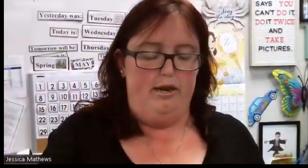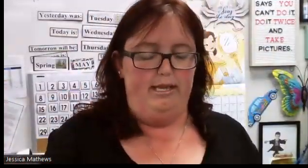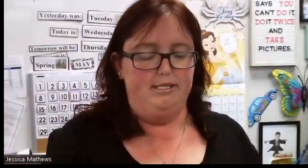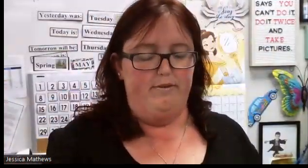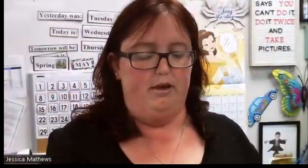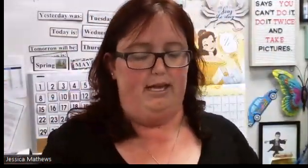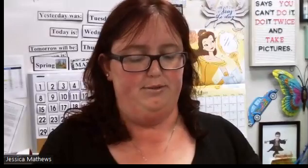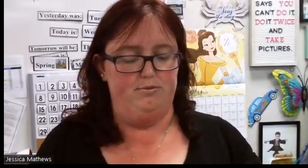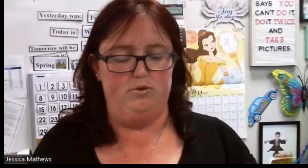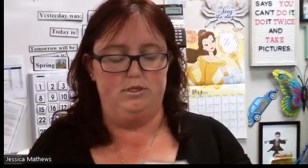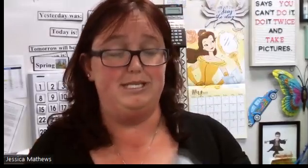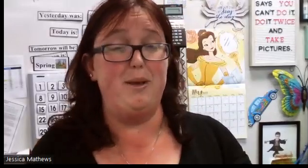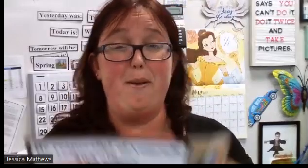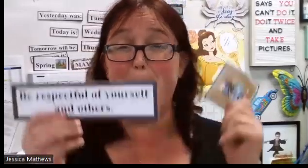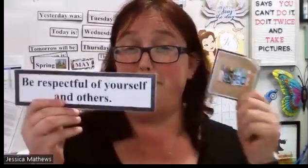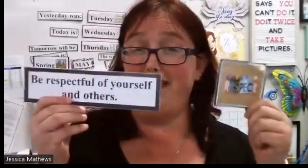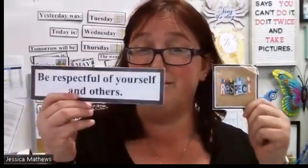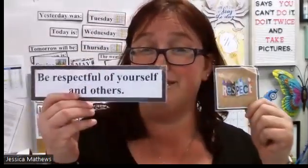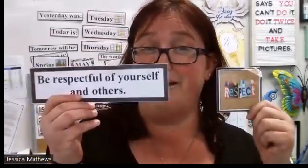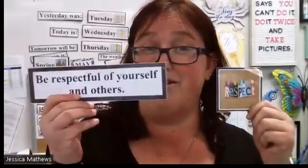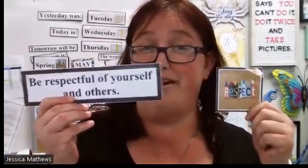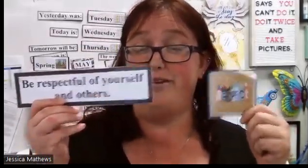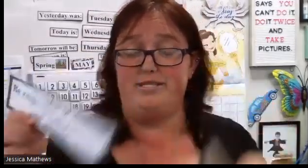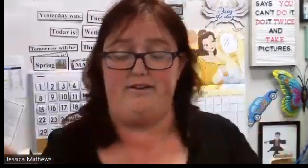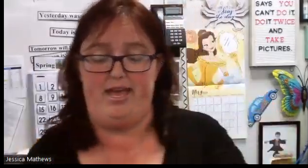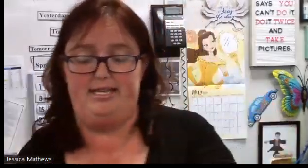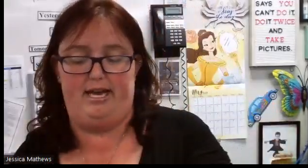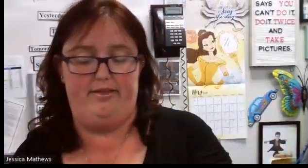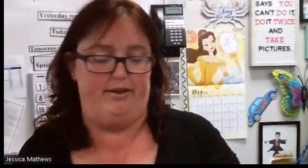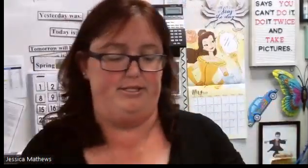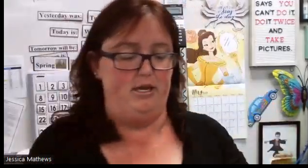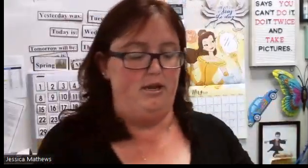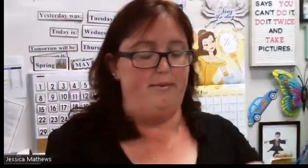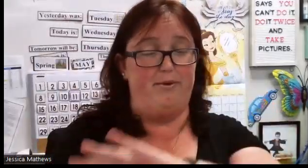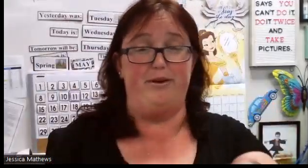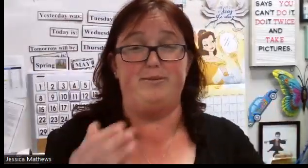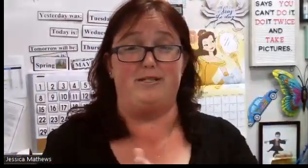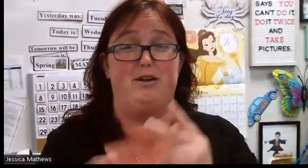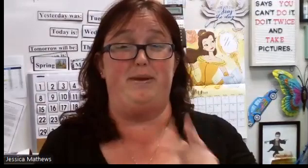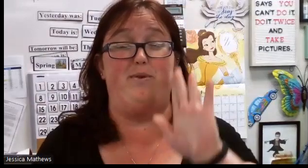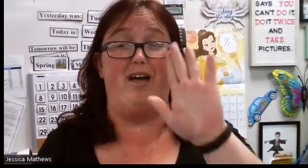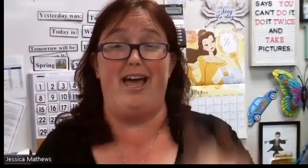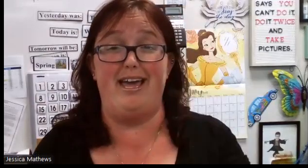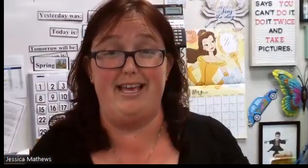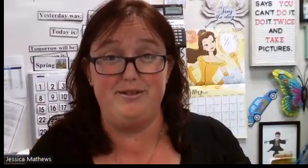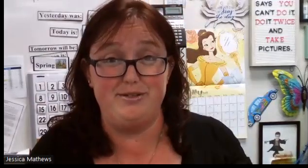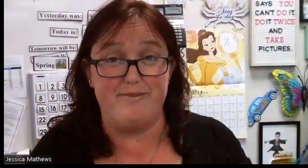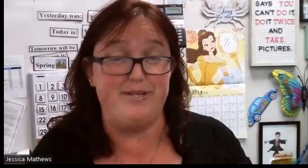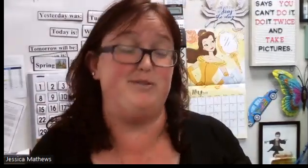Alright, let's go over our classroom rules. Be respectful of yourself and others. Remember, we need to respect all people, and that includes yourself because